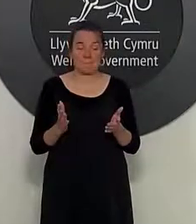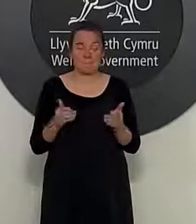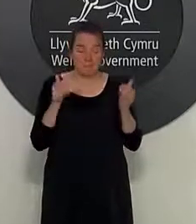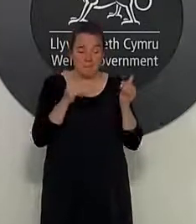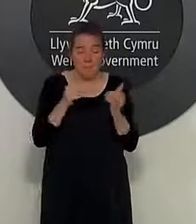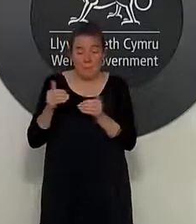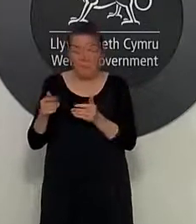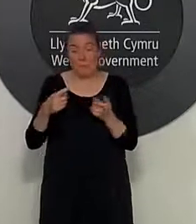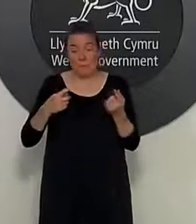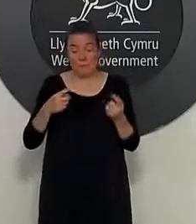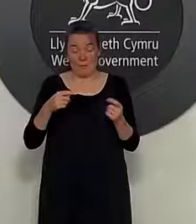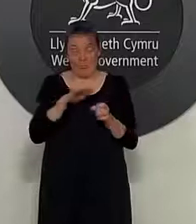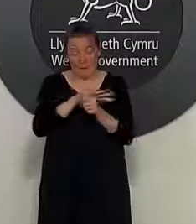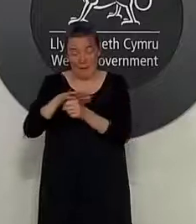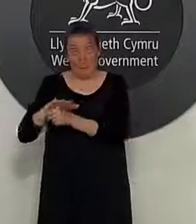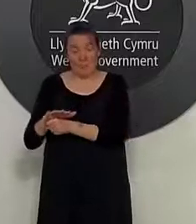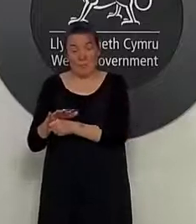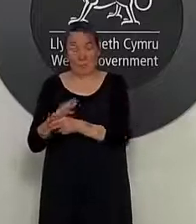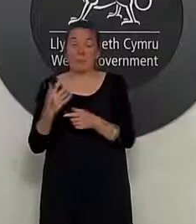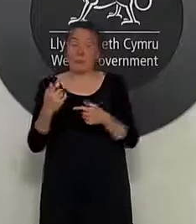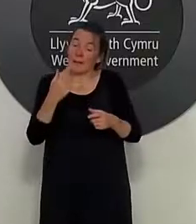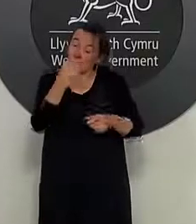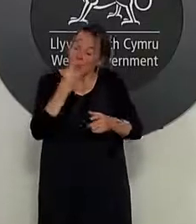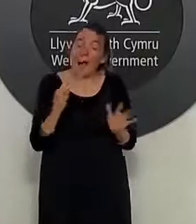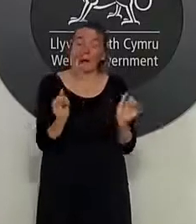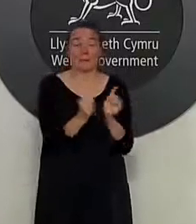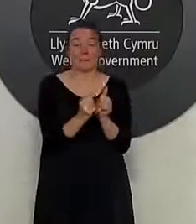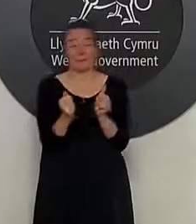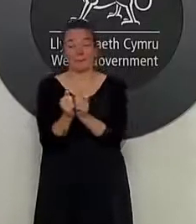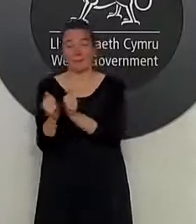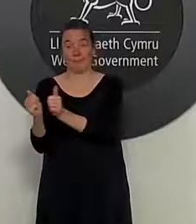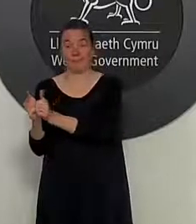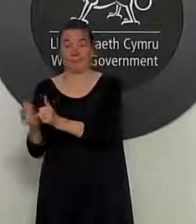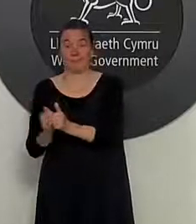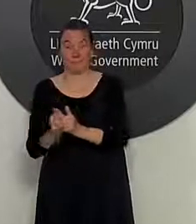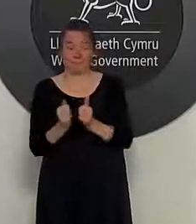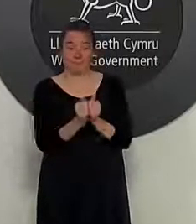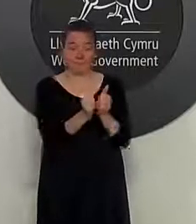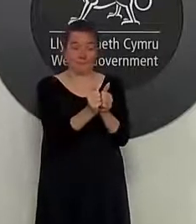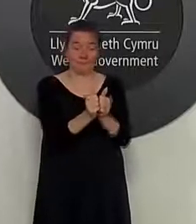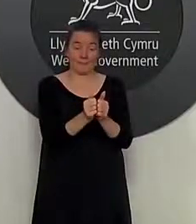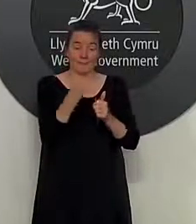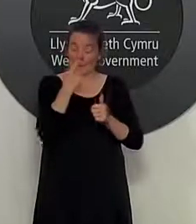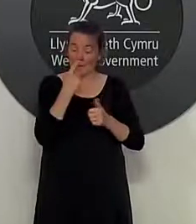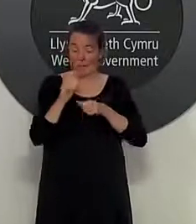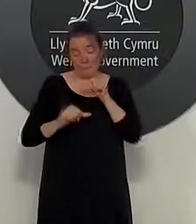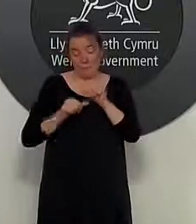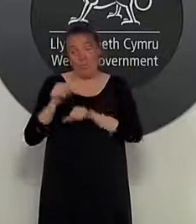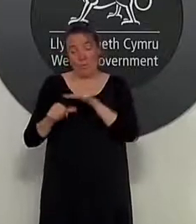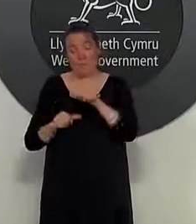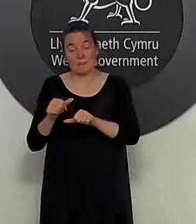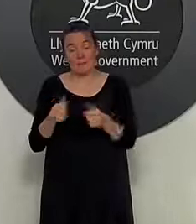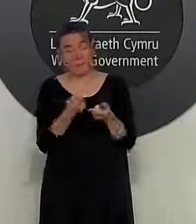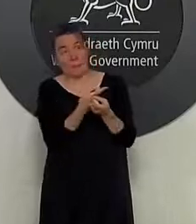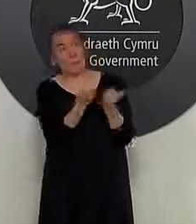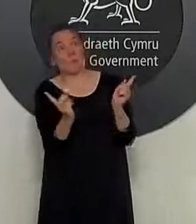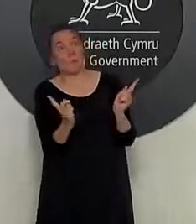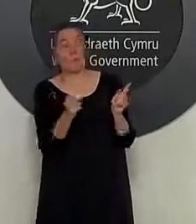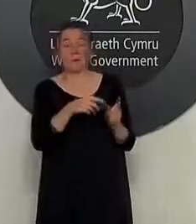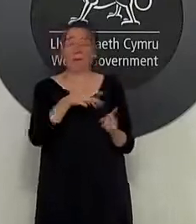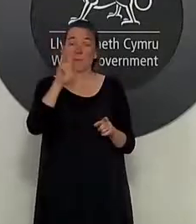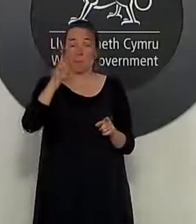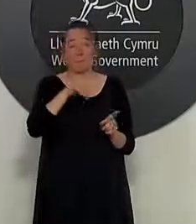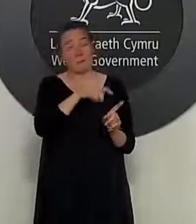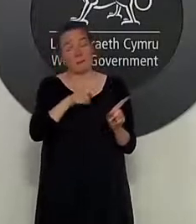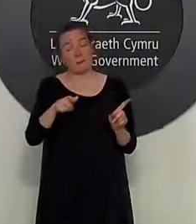on the common ground where it is possible to make progress for the people of Wales, because you're able to identify